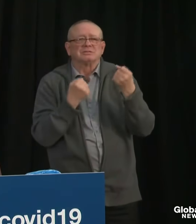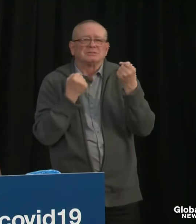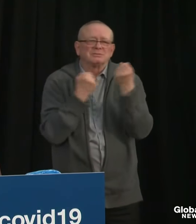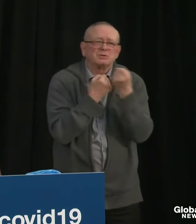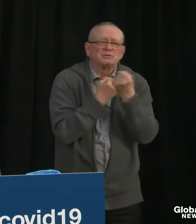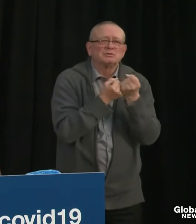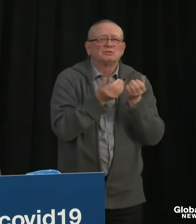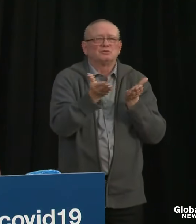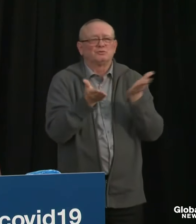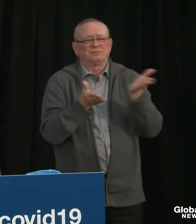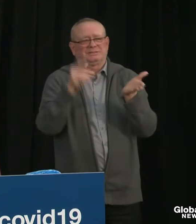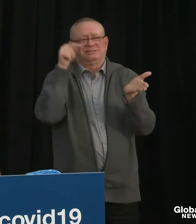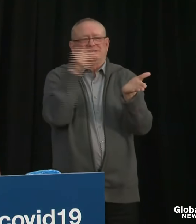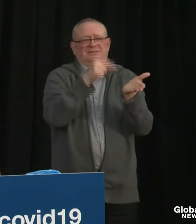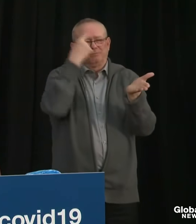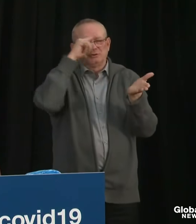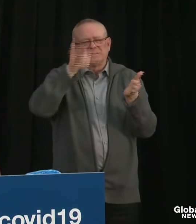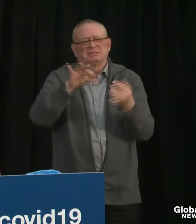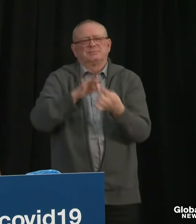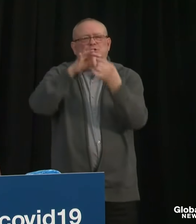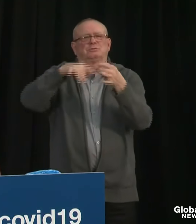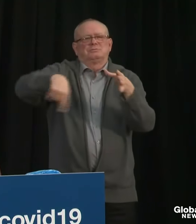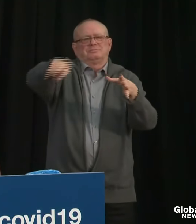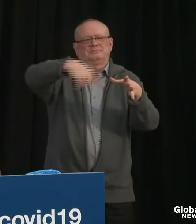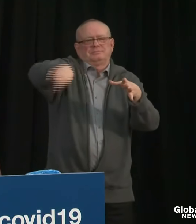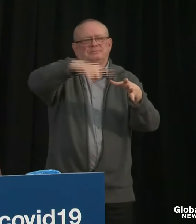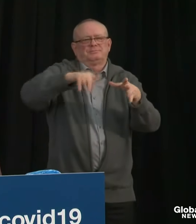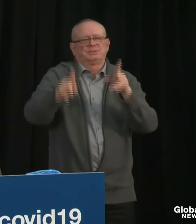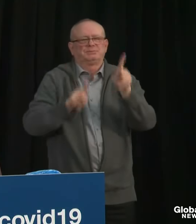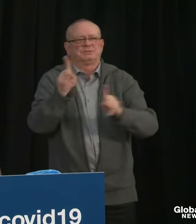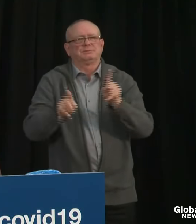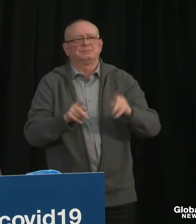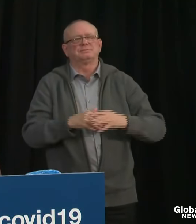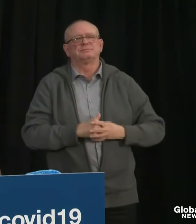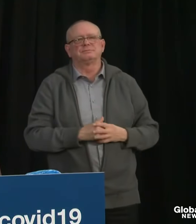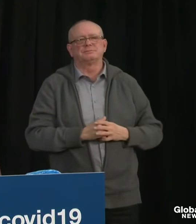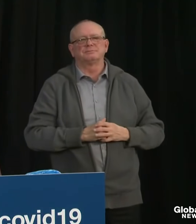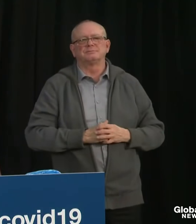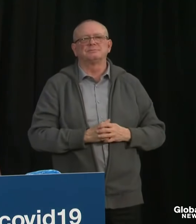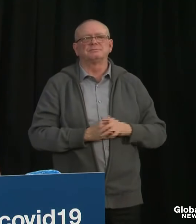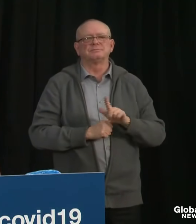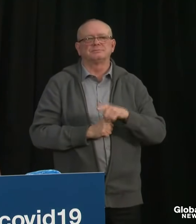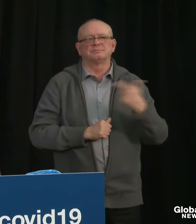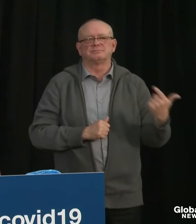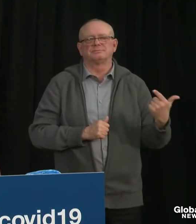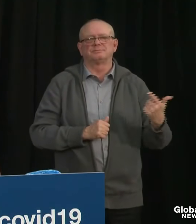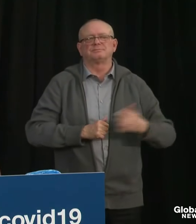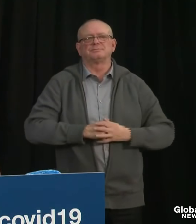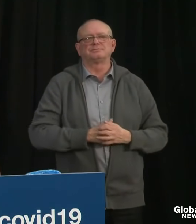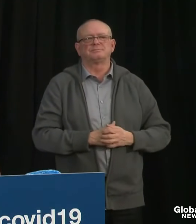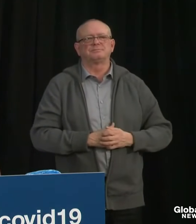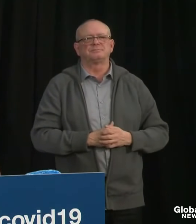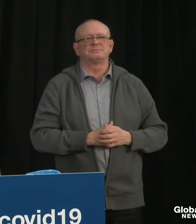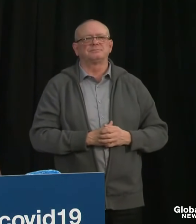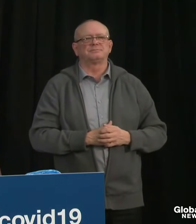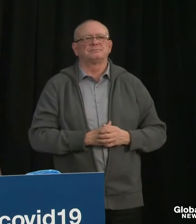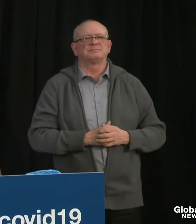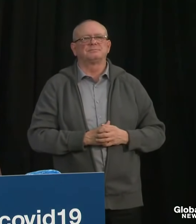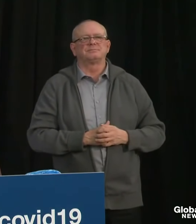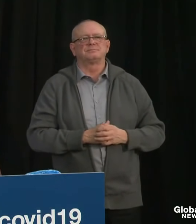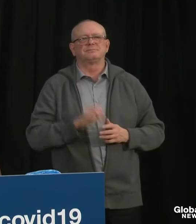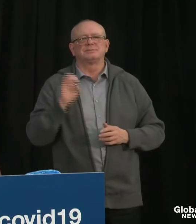issues. Operator, could you put through the next question, please? Next is Dylan Short with the Edmonton